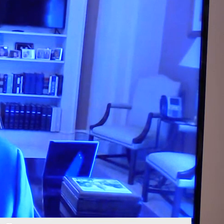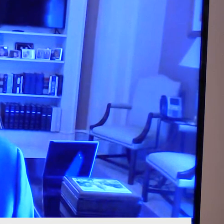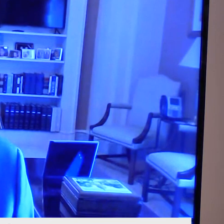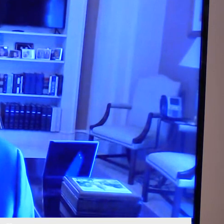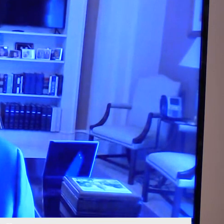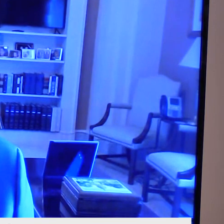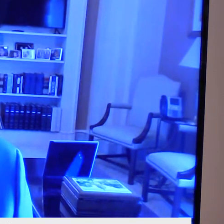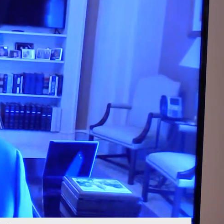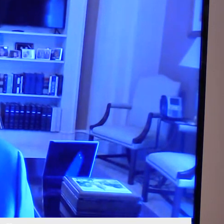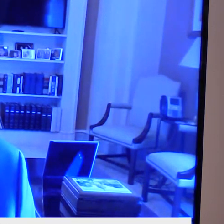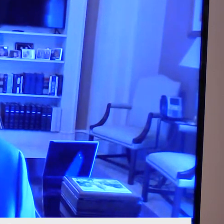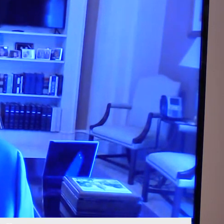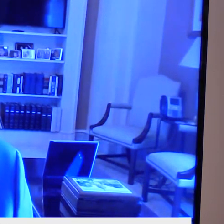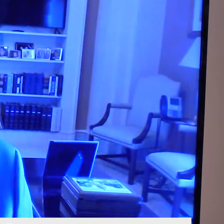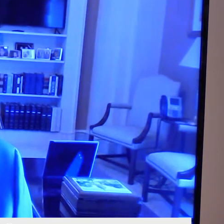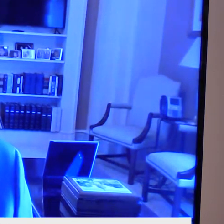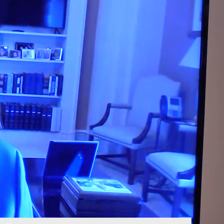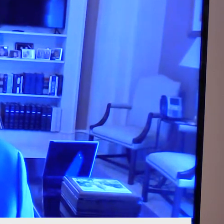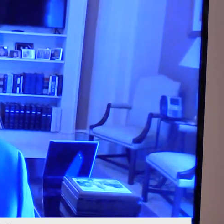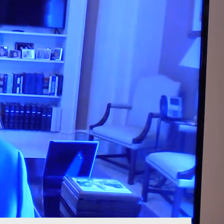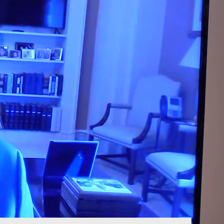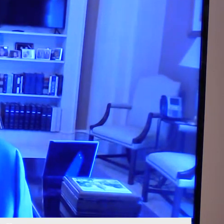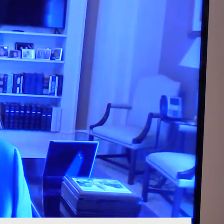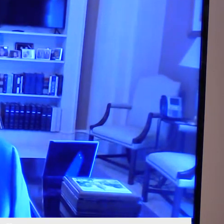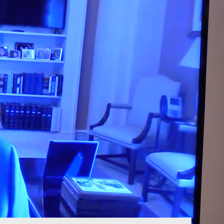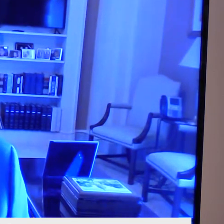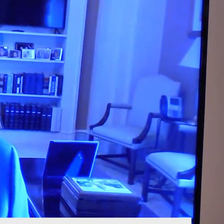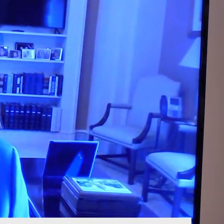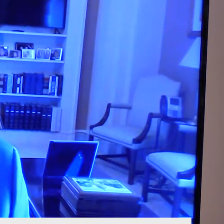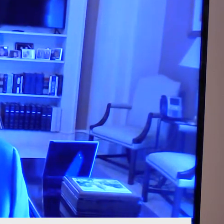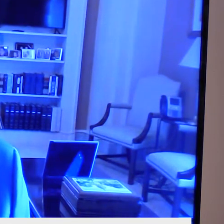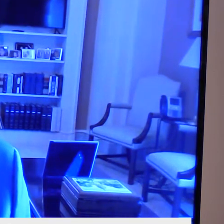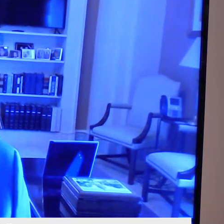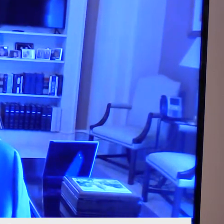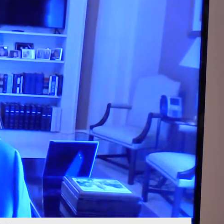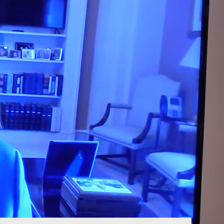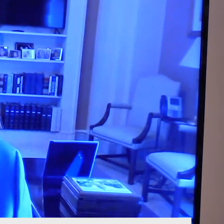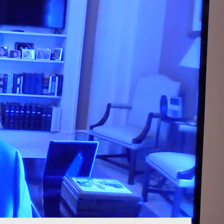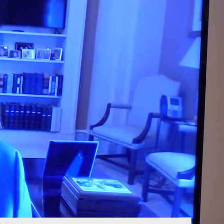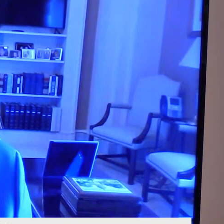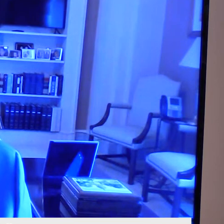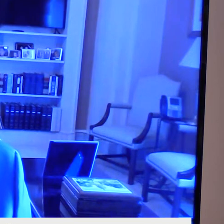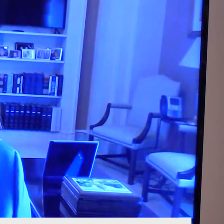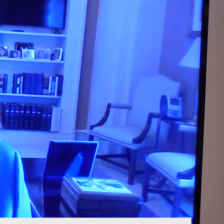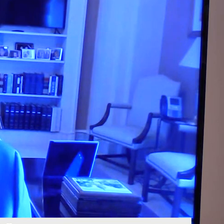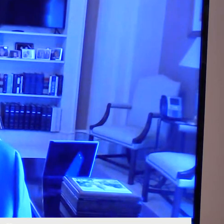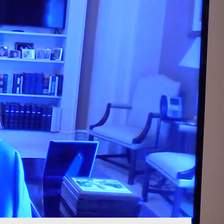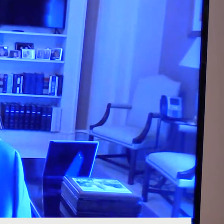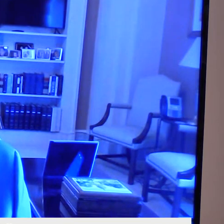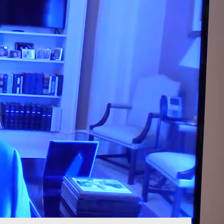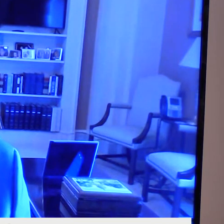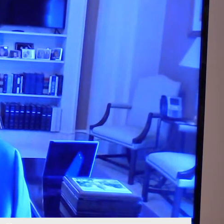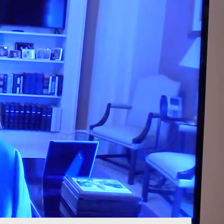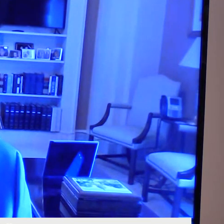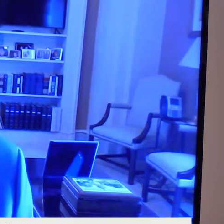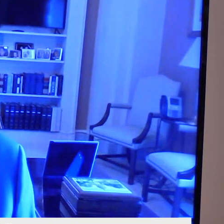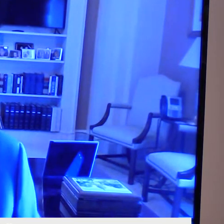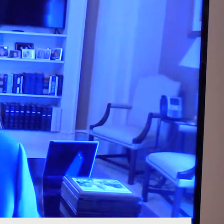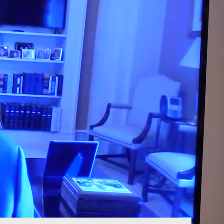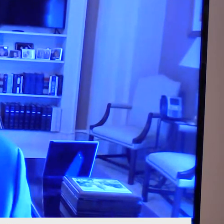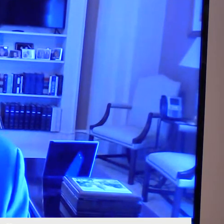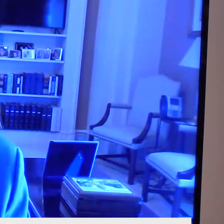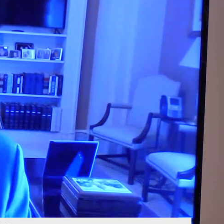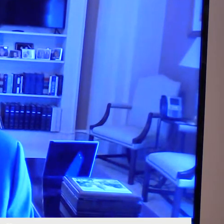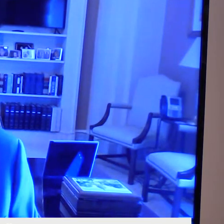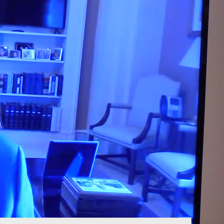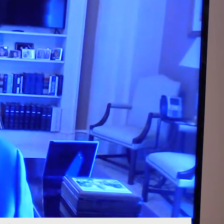does. And they want to get back to normal. They want people to be together. Marcel and I have been very, very